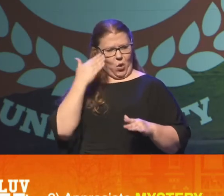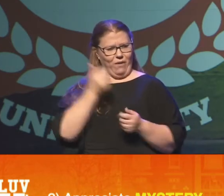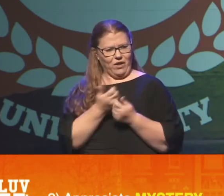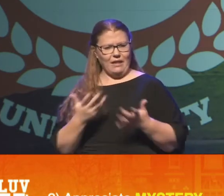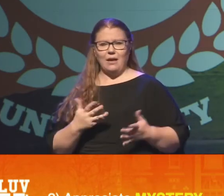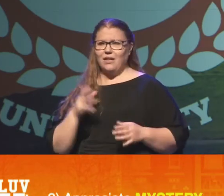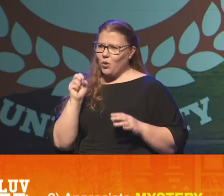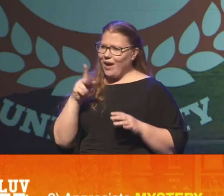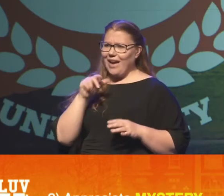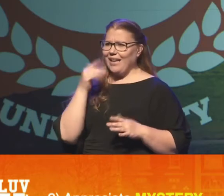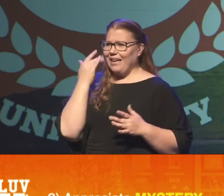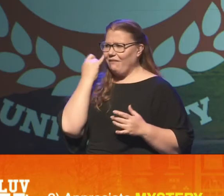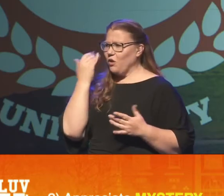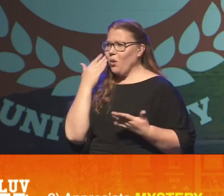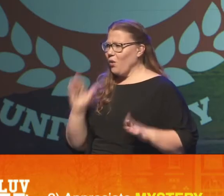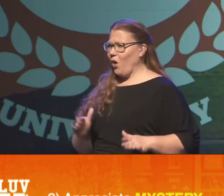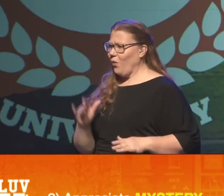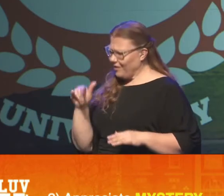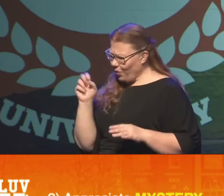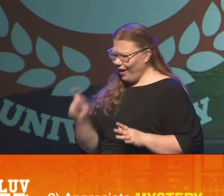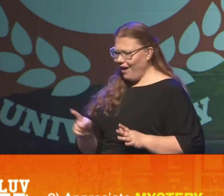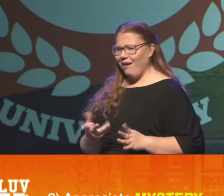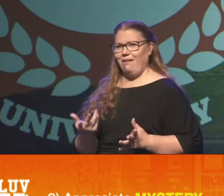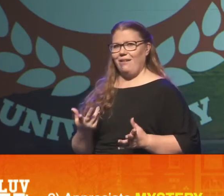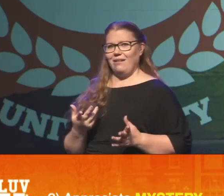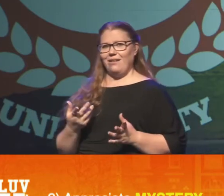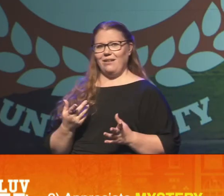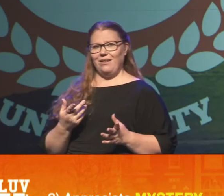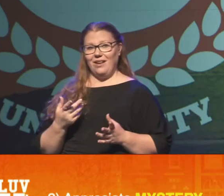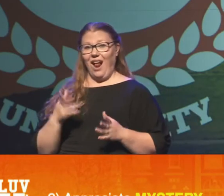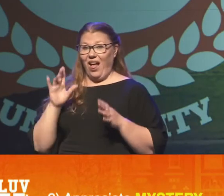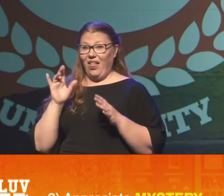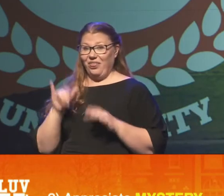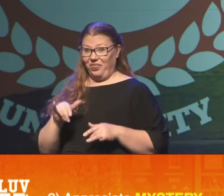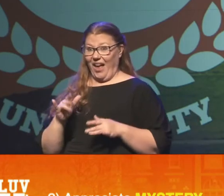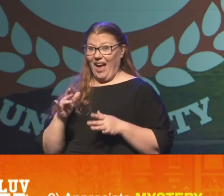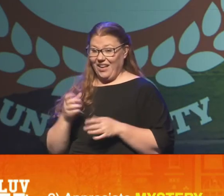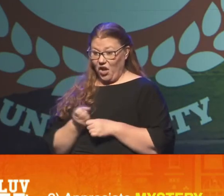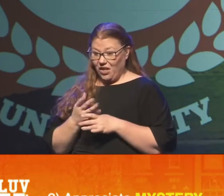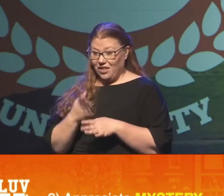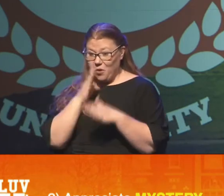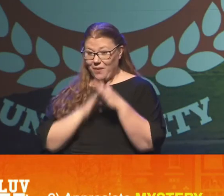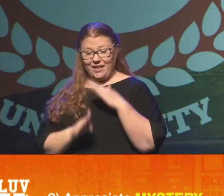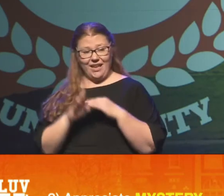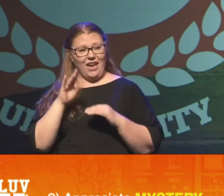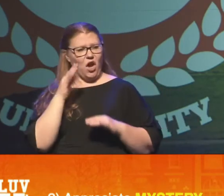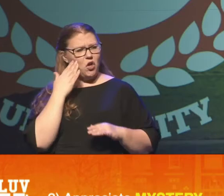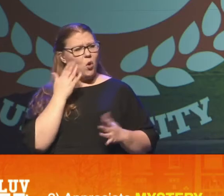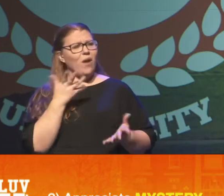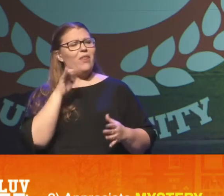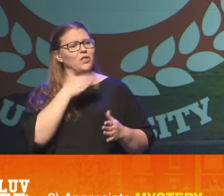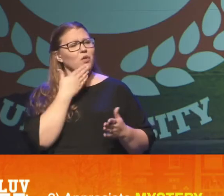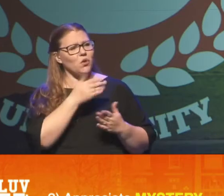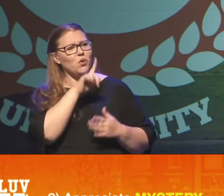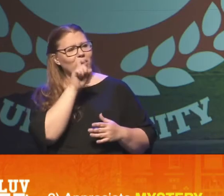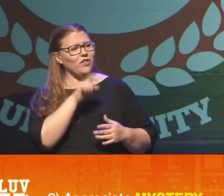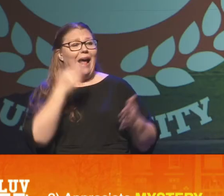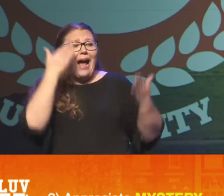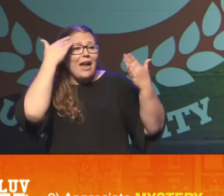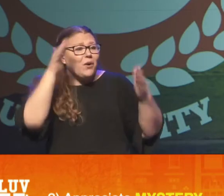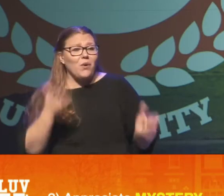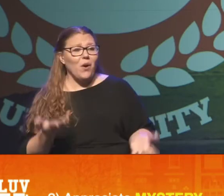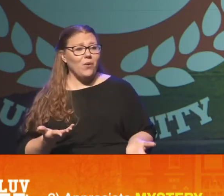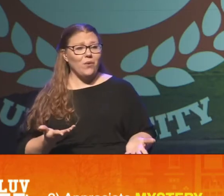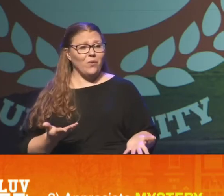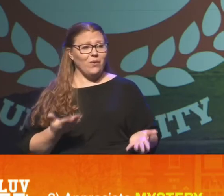isn't it? It feeds back into humility. Sometimes it's okay to say, you know what? That is a good question. I don't know.